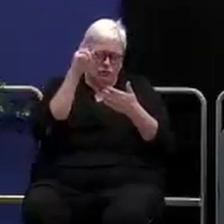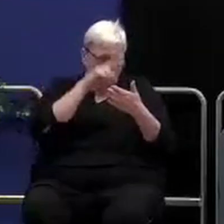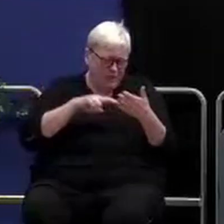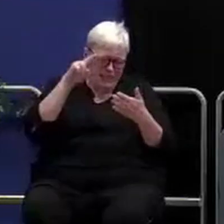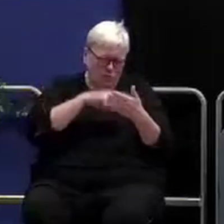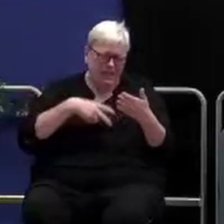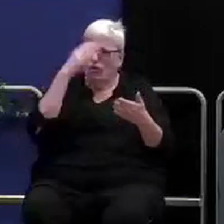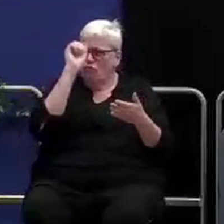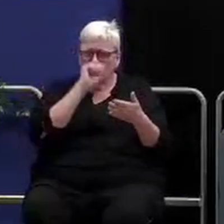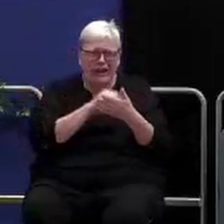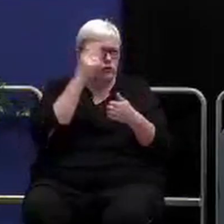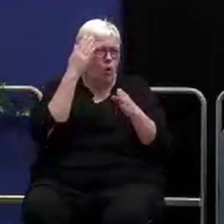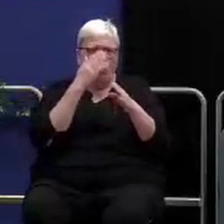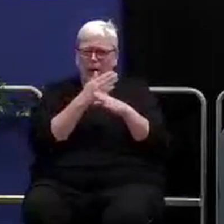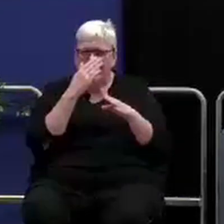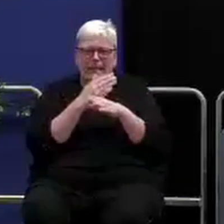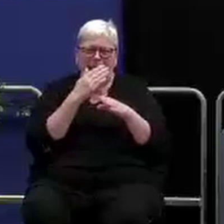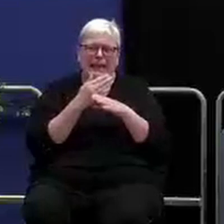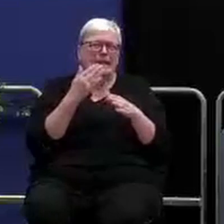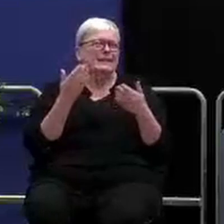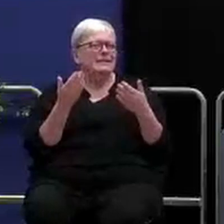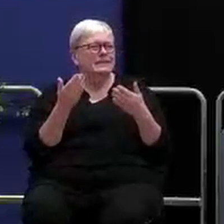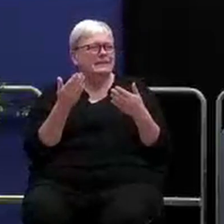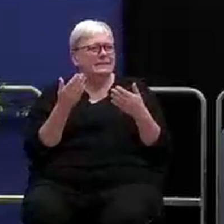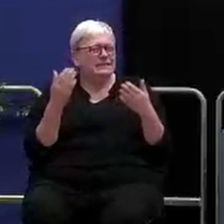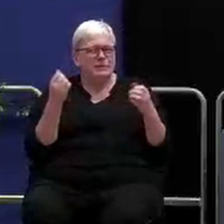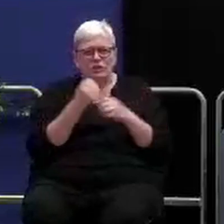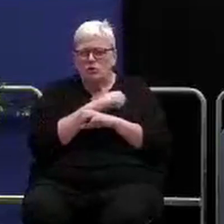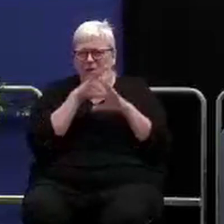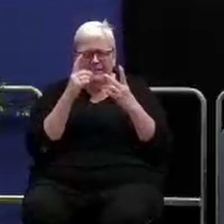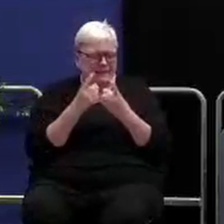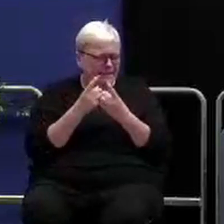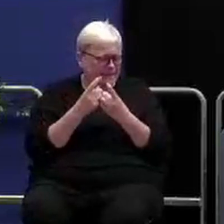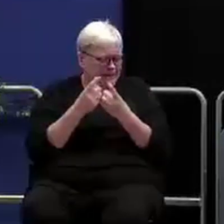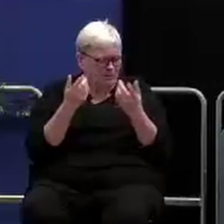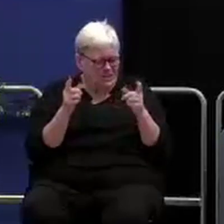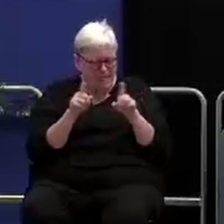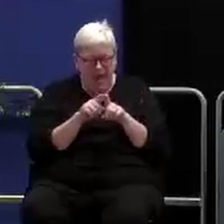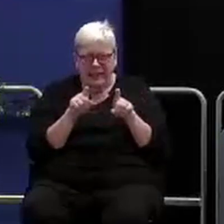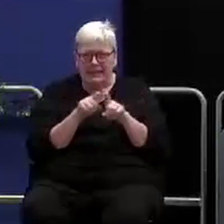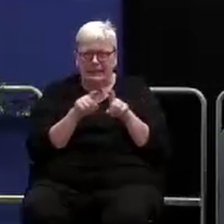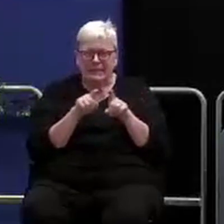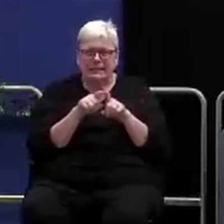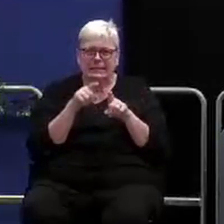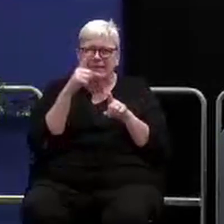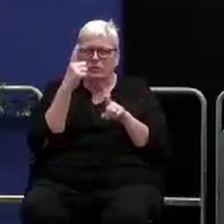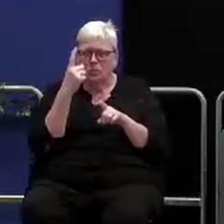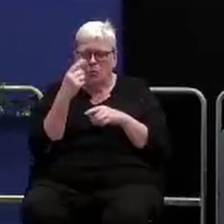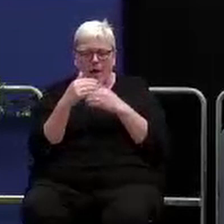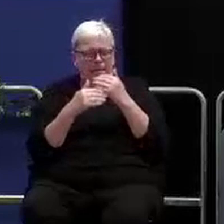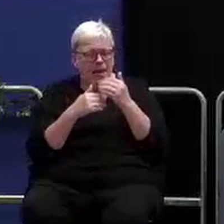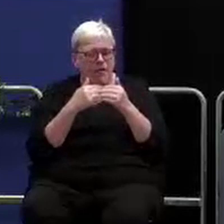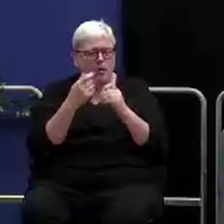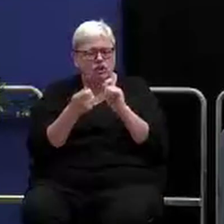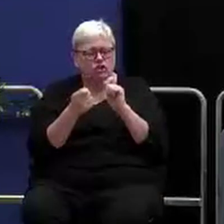isn't working. And it wasn't I'm going to do this whole thing. It was like, one by one, change